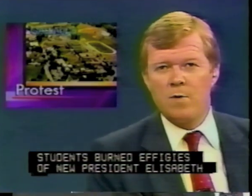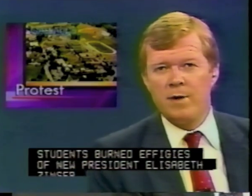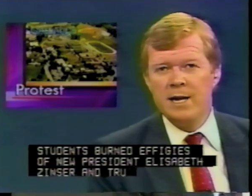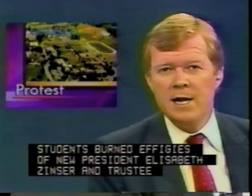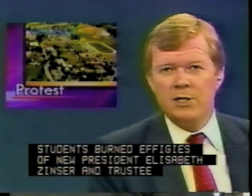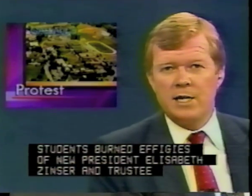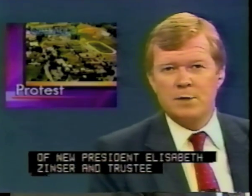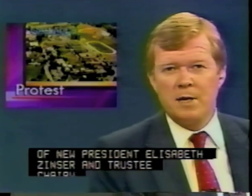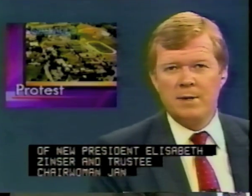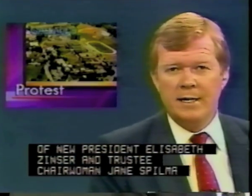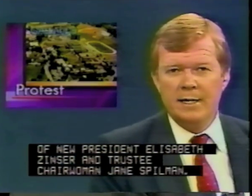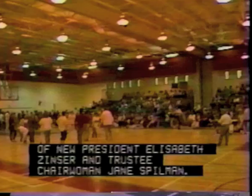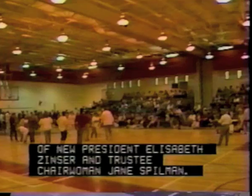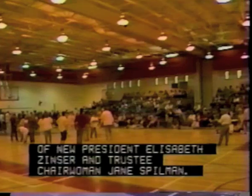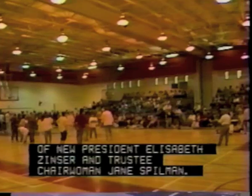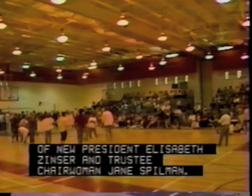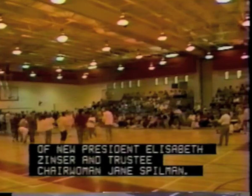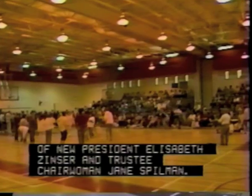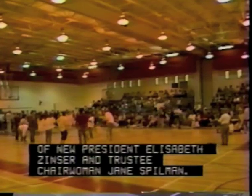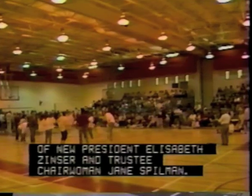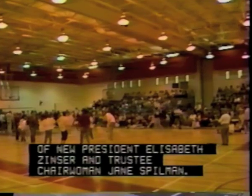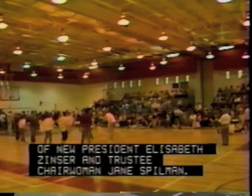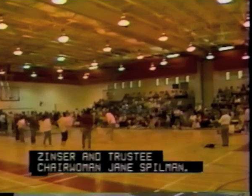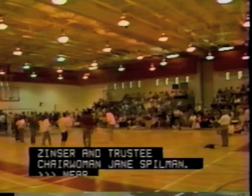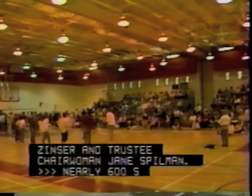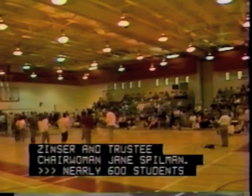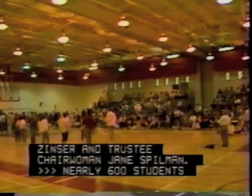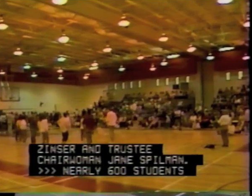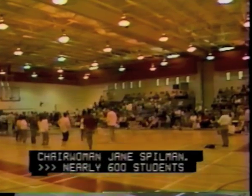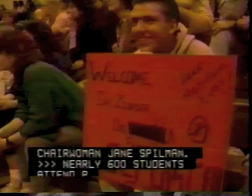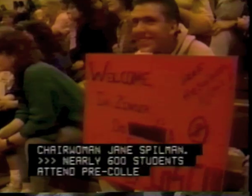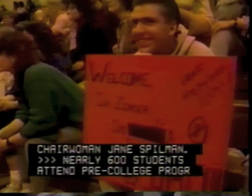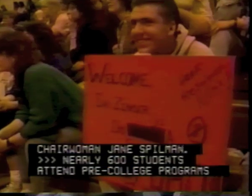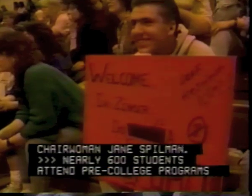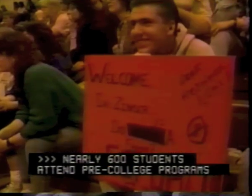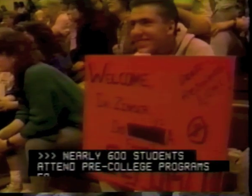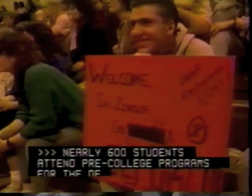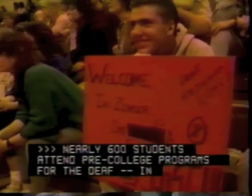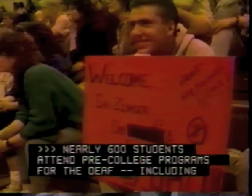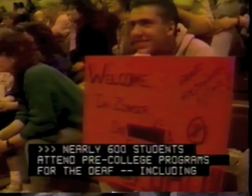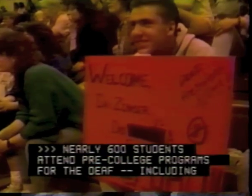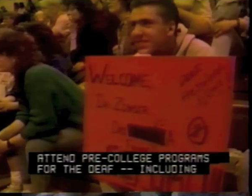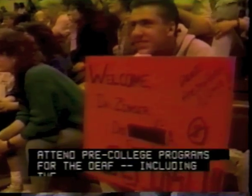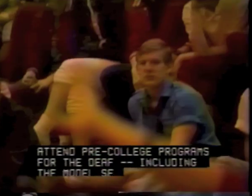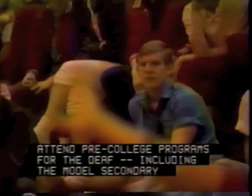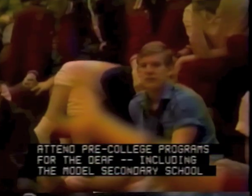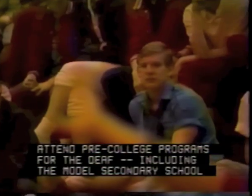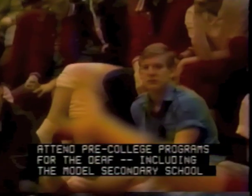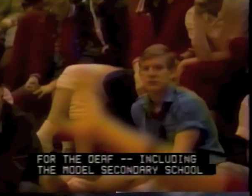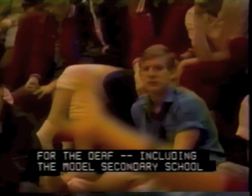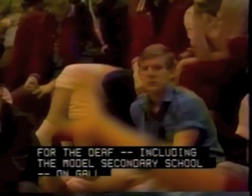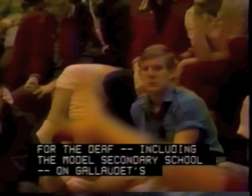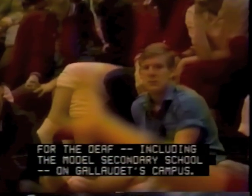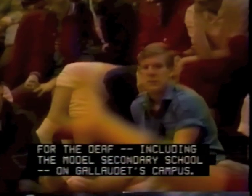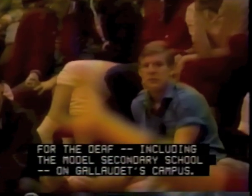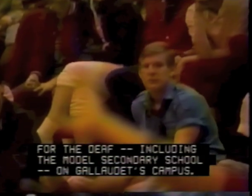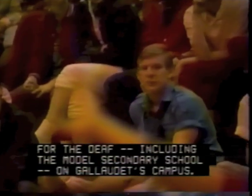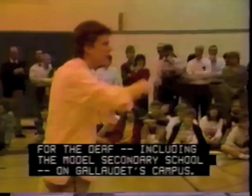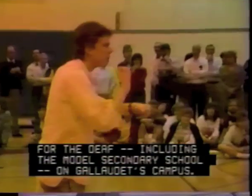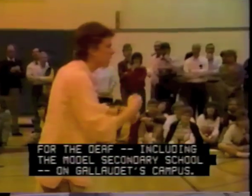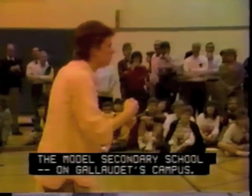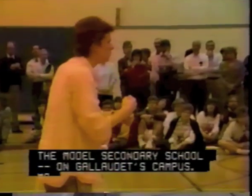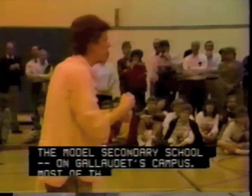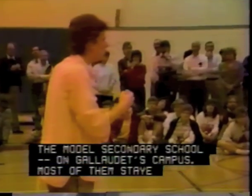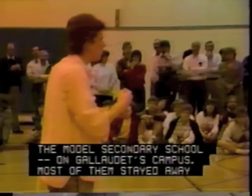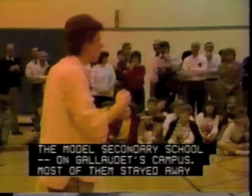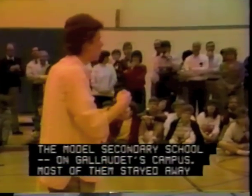trustee chairwoman Jane Spilman. Nearly 600 students attend pre-college programs for the deaf, including the Model Secondary School on Gallaudet's campus. Most